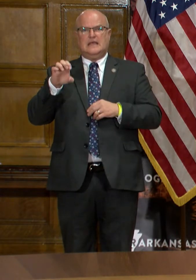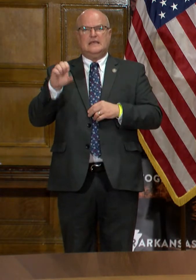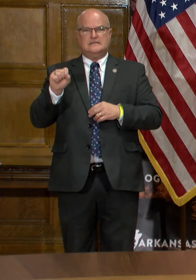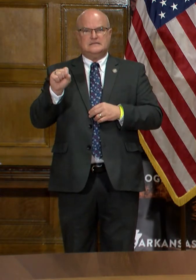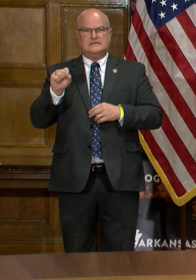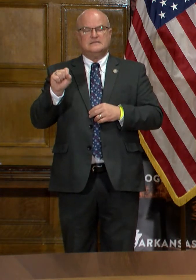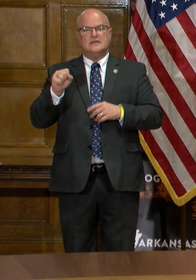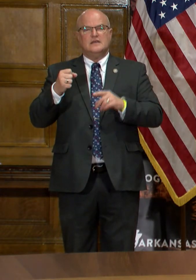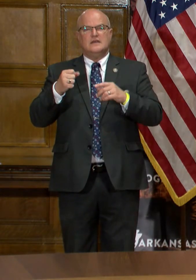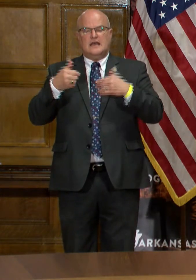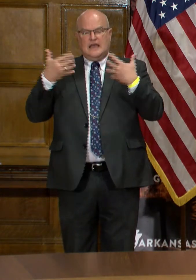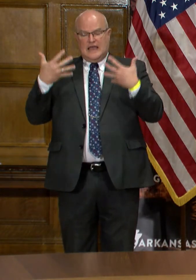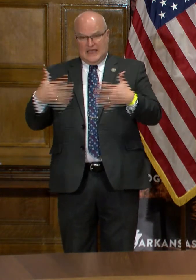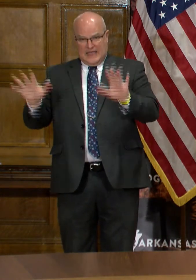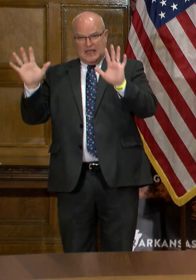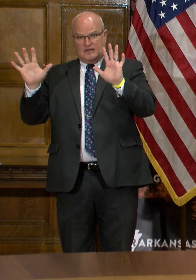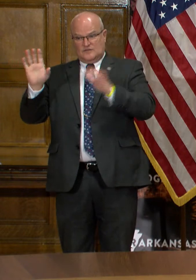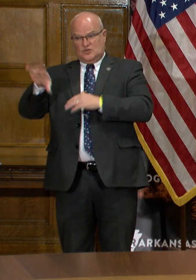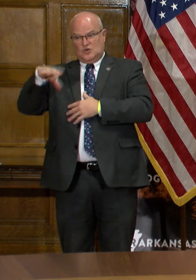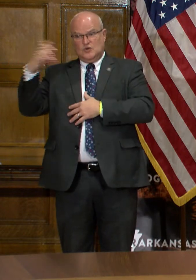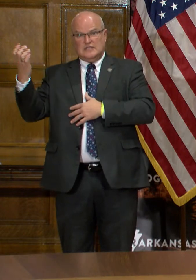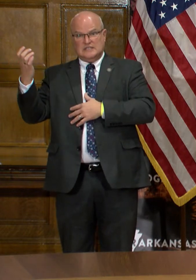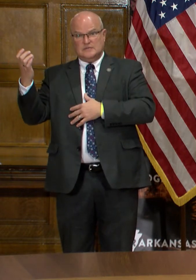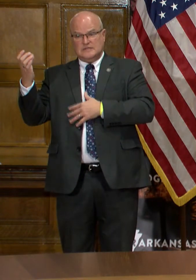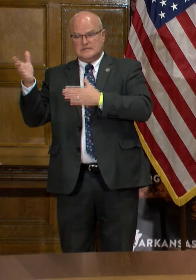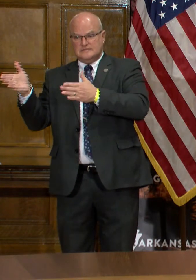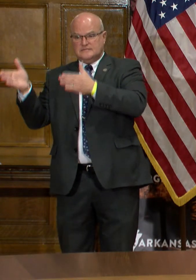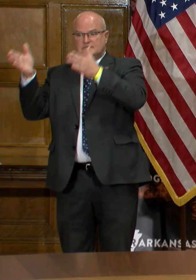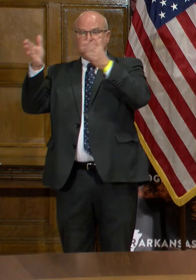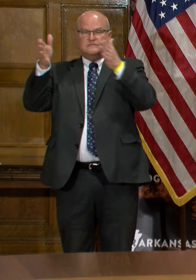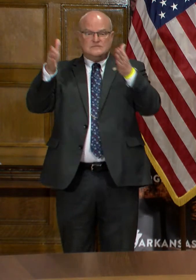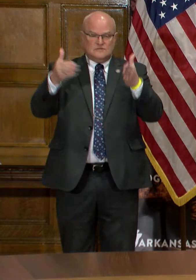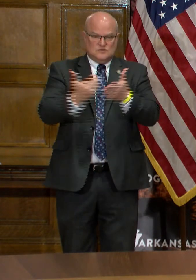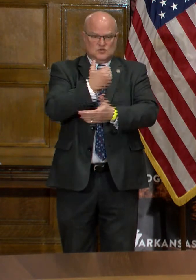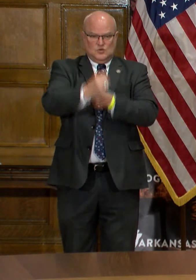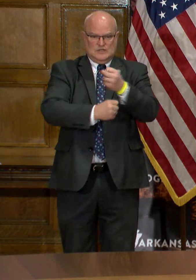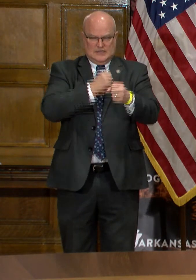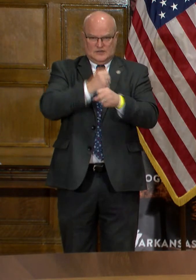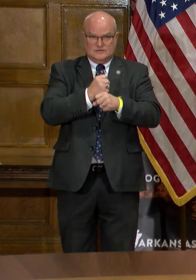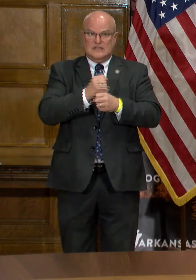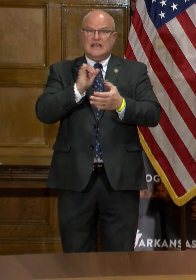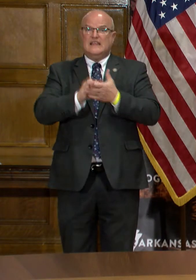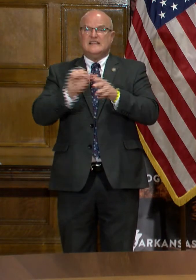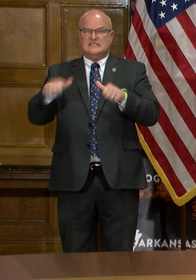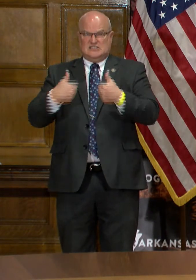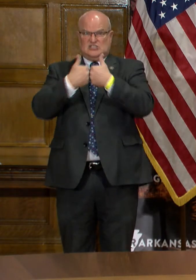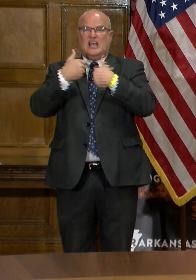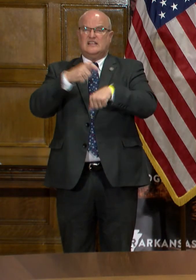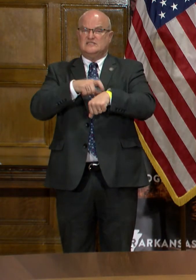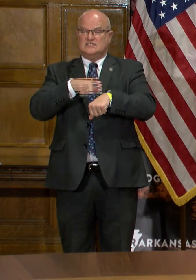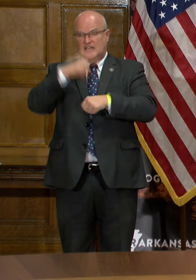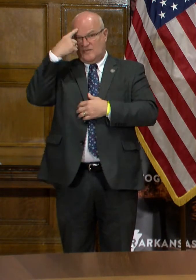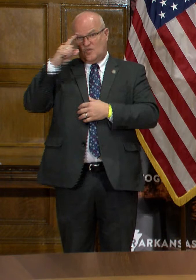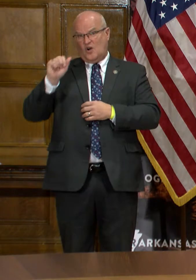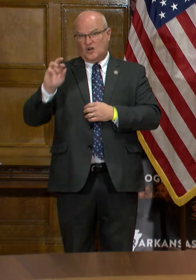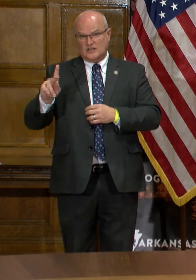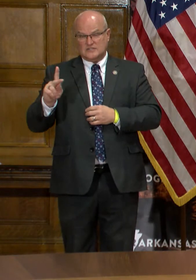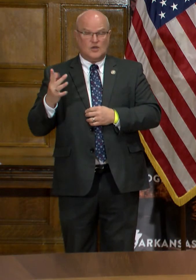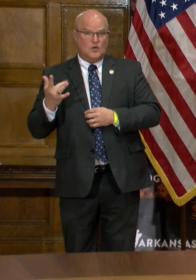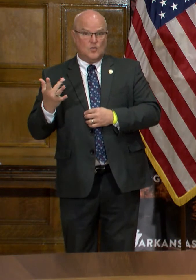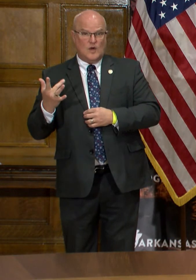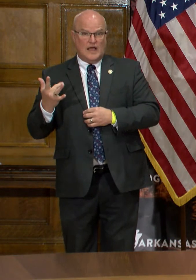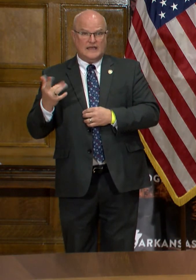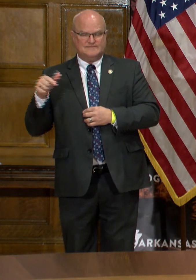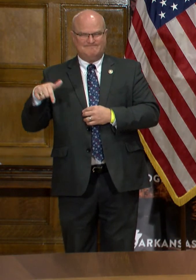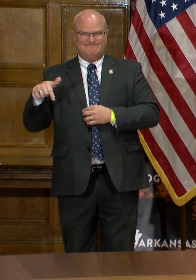cases following Christmas and leading into New Year's. This is a challenging time for Arkansas because